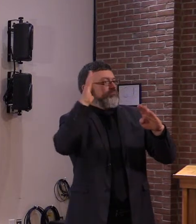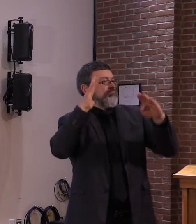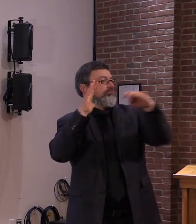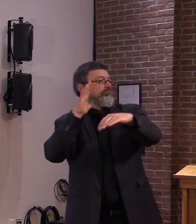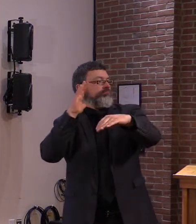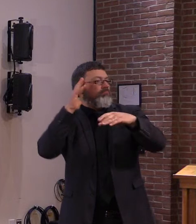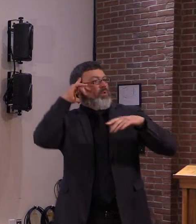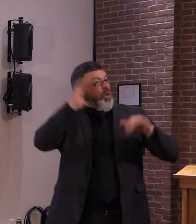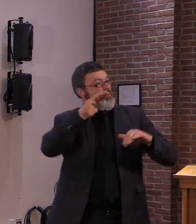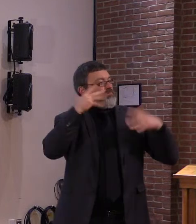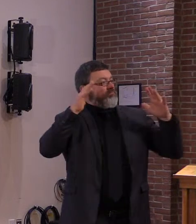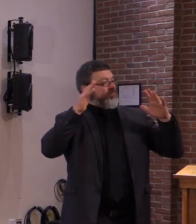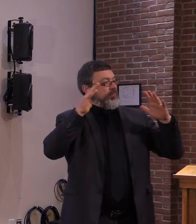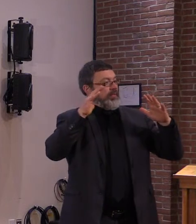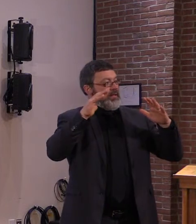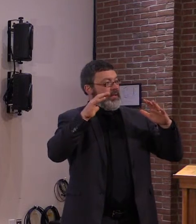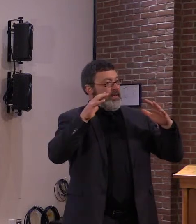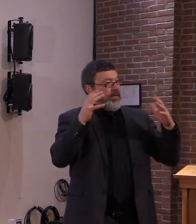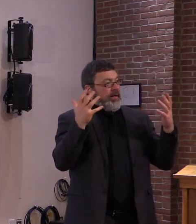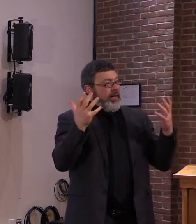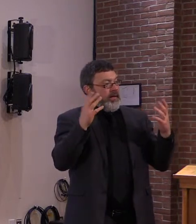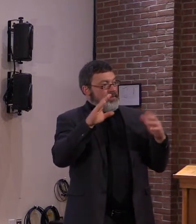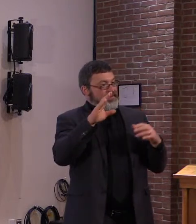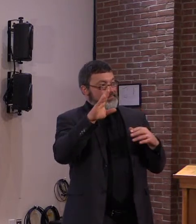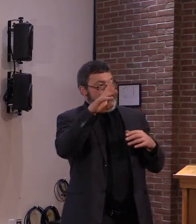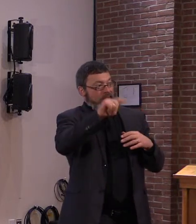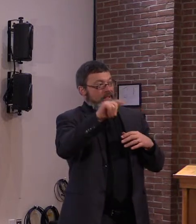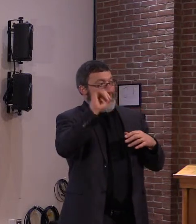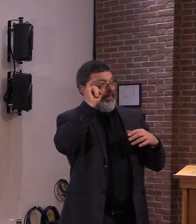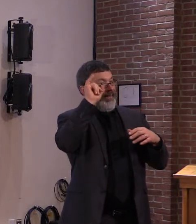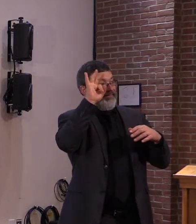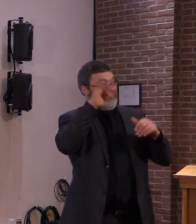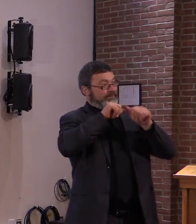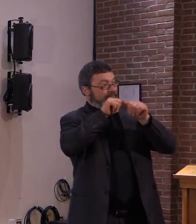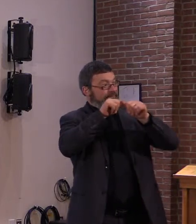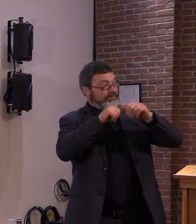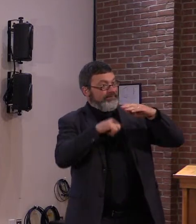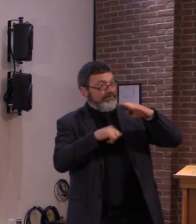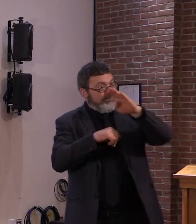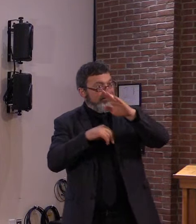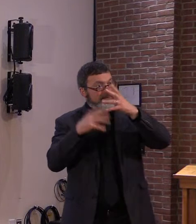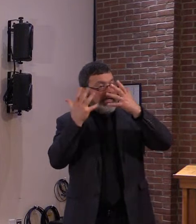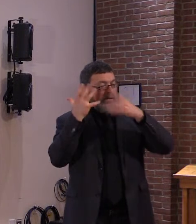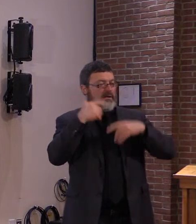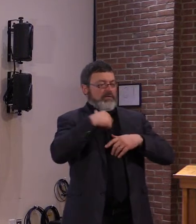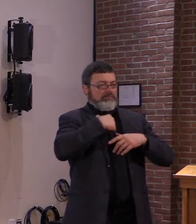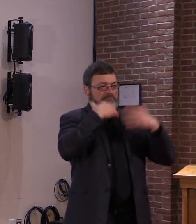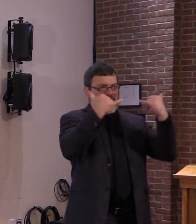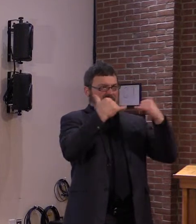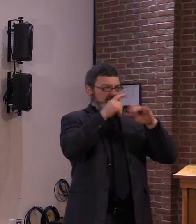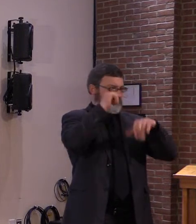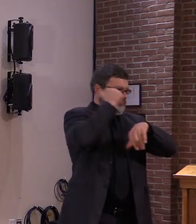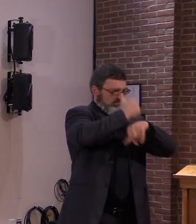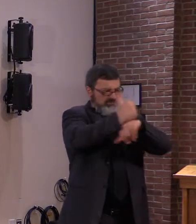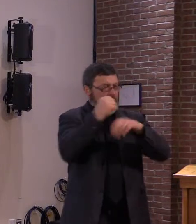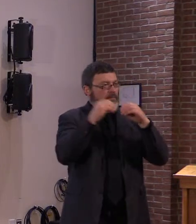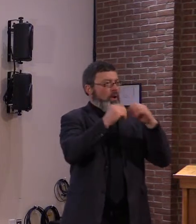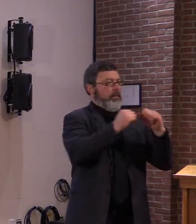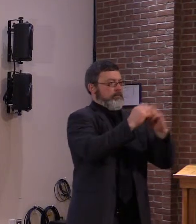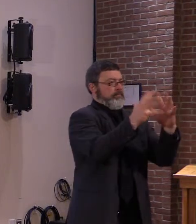I really do think we need to see the uptake. I had a call with a number of hospitals today who